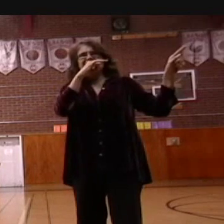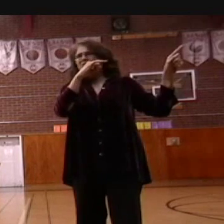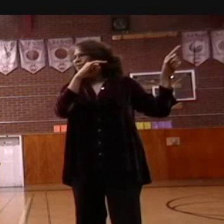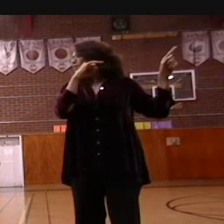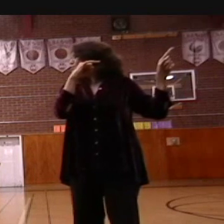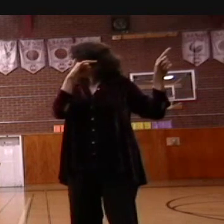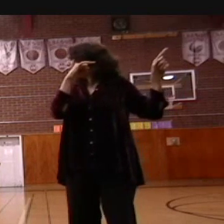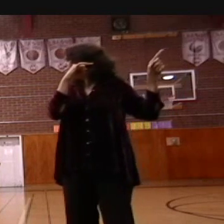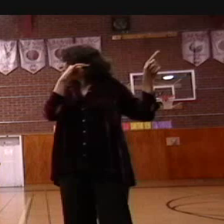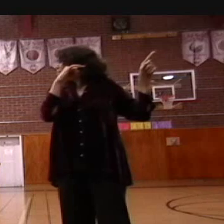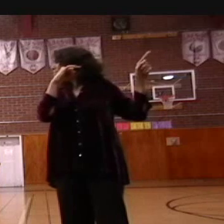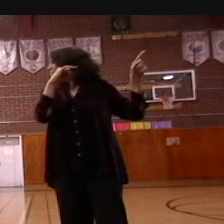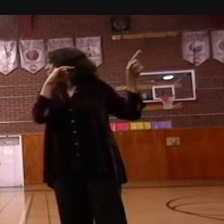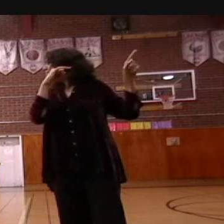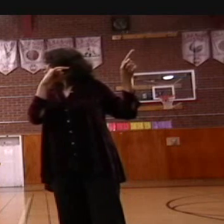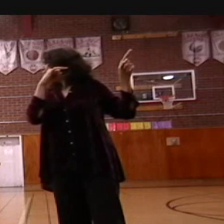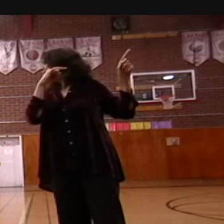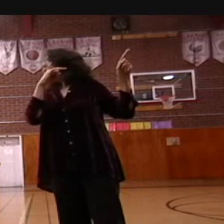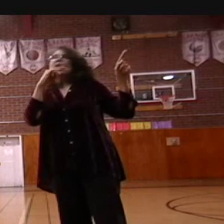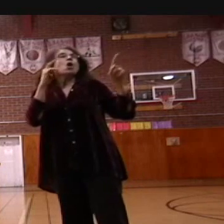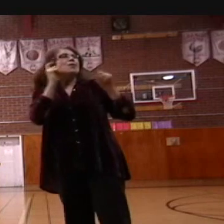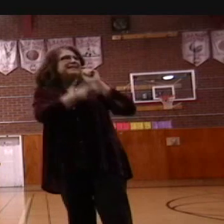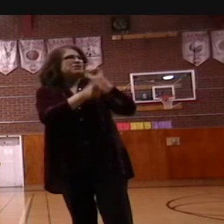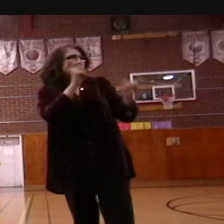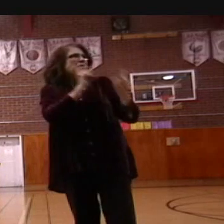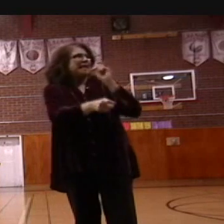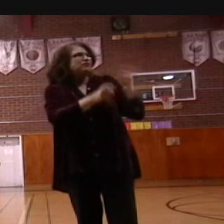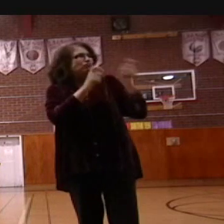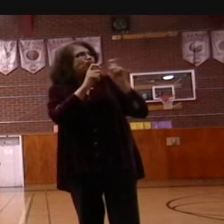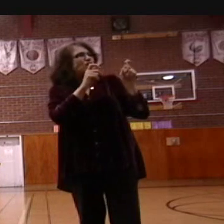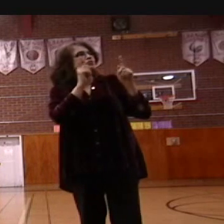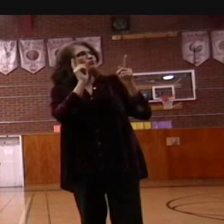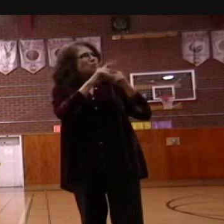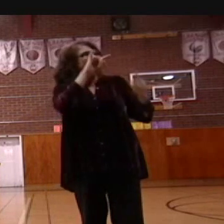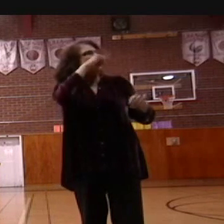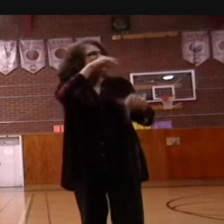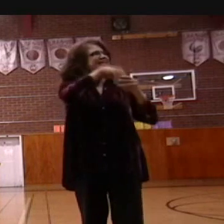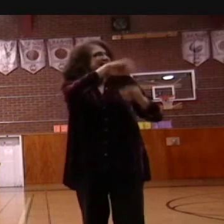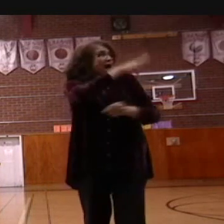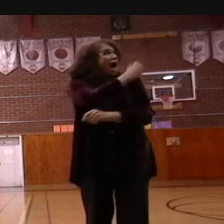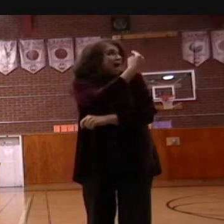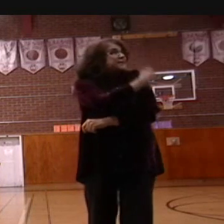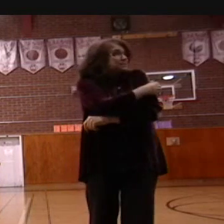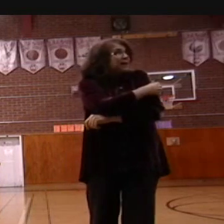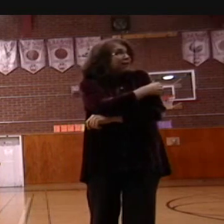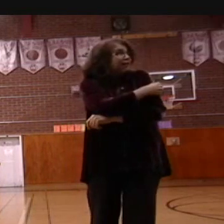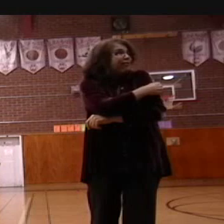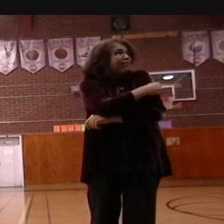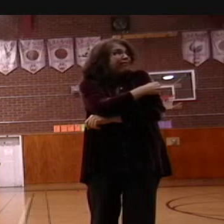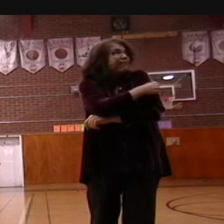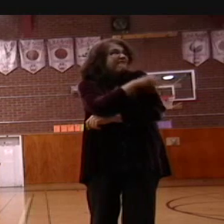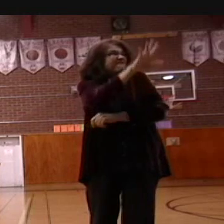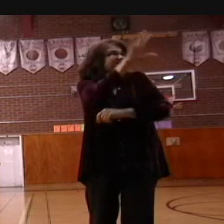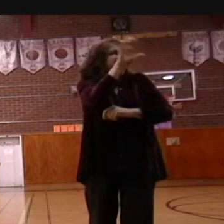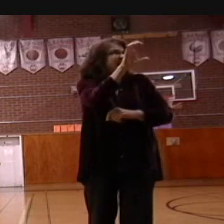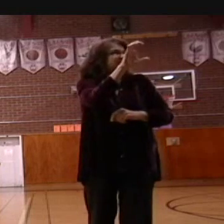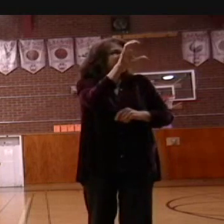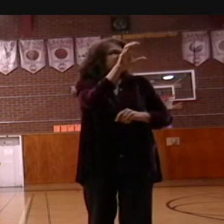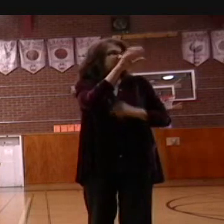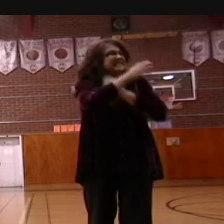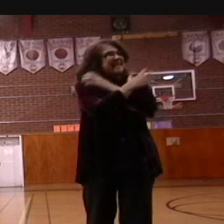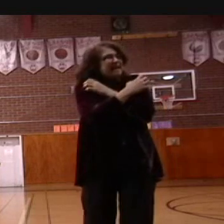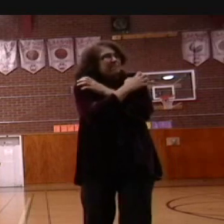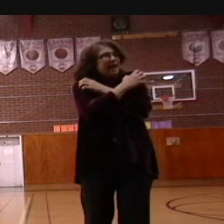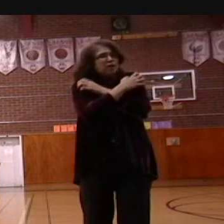People from all over the world sent in